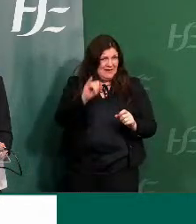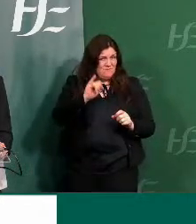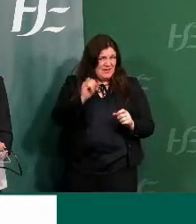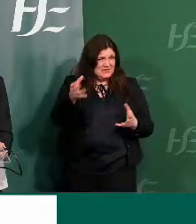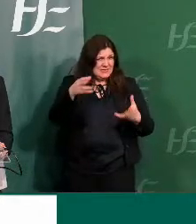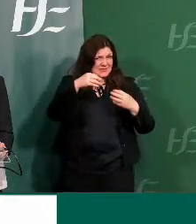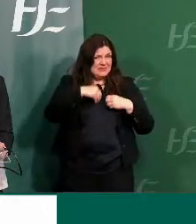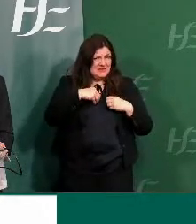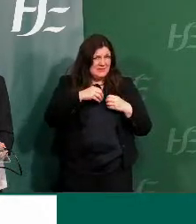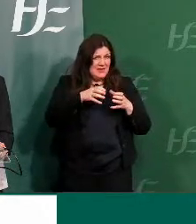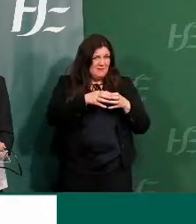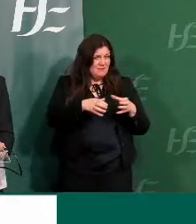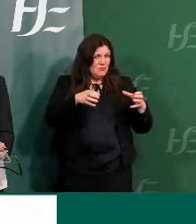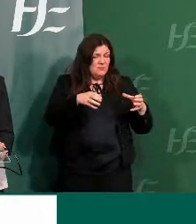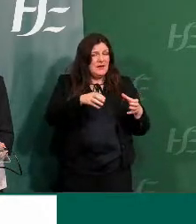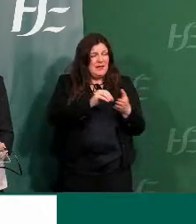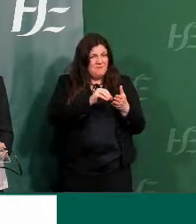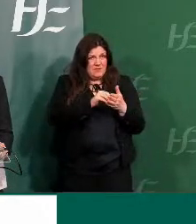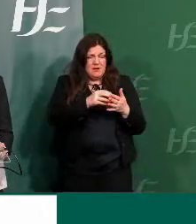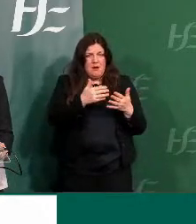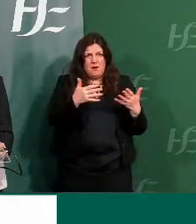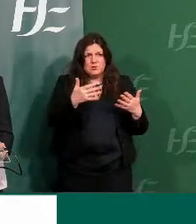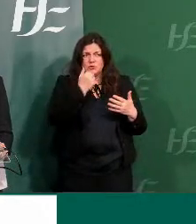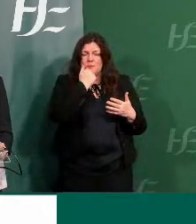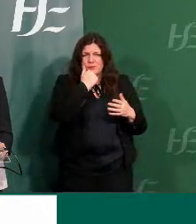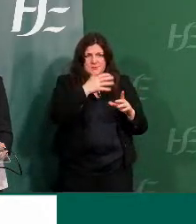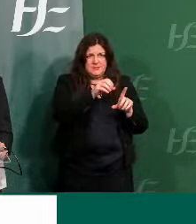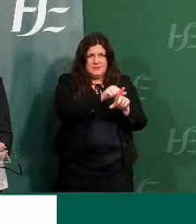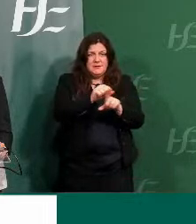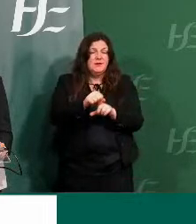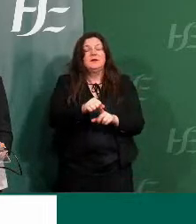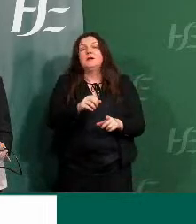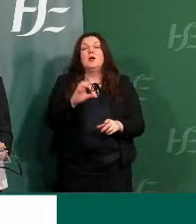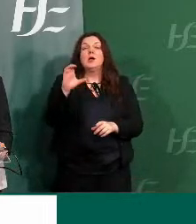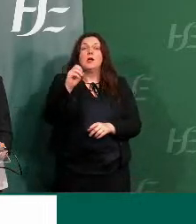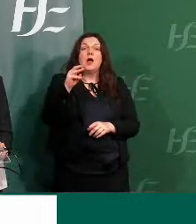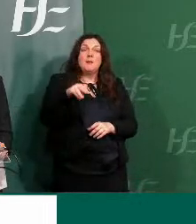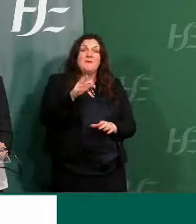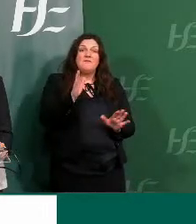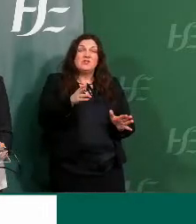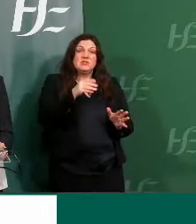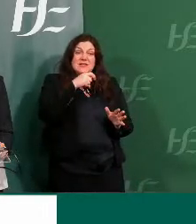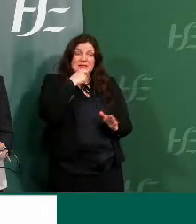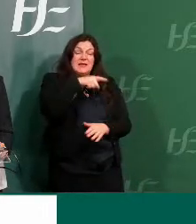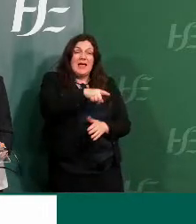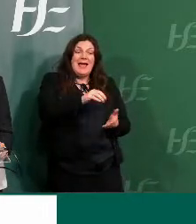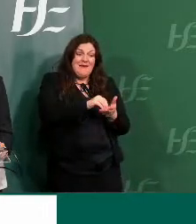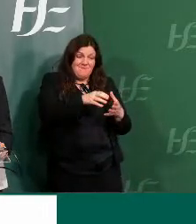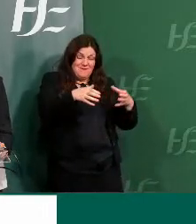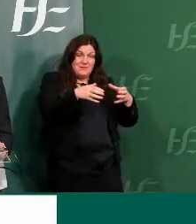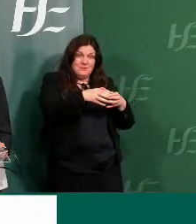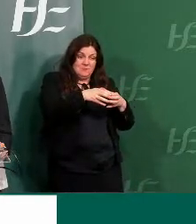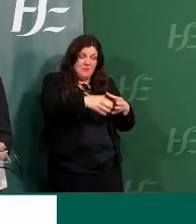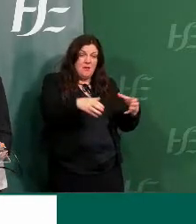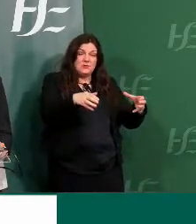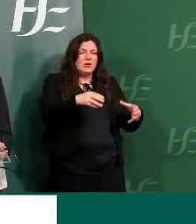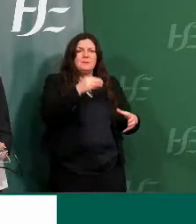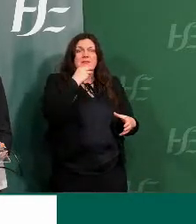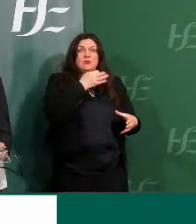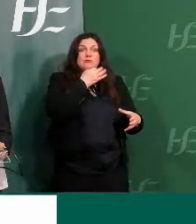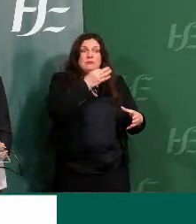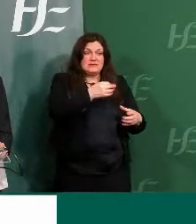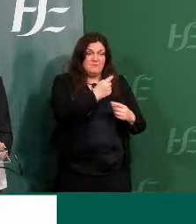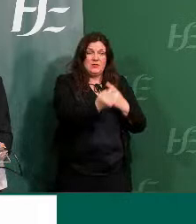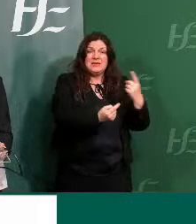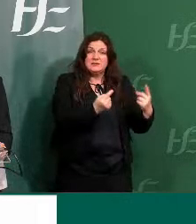with COVID-19 at present. And as was quoted by Colin, obviously, if there's large numbers infected, unfortunately, even though the risks for